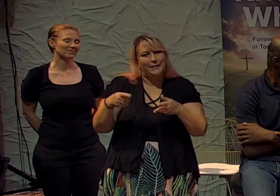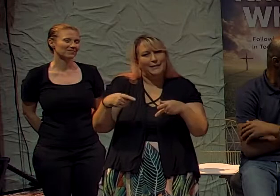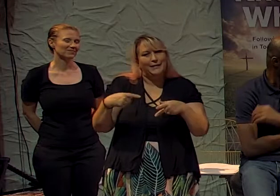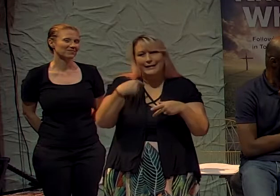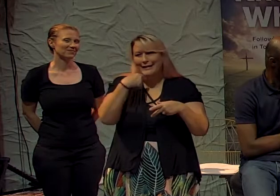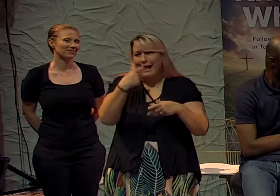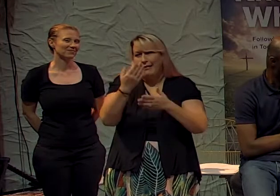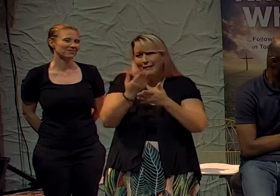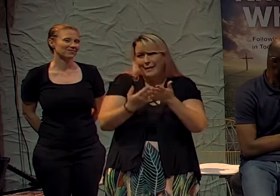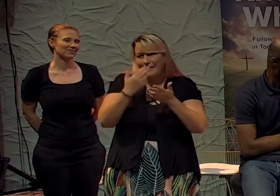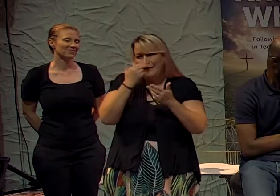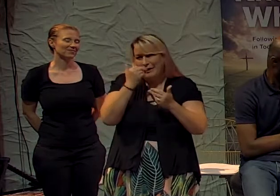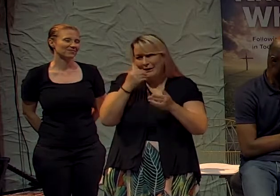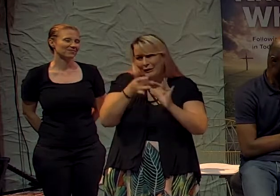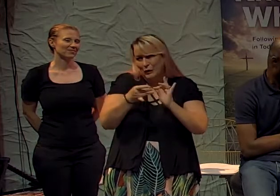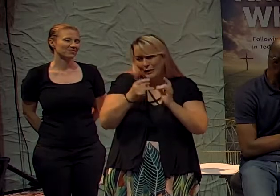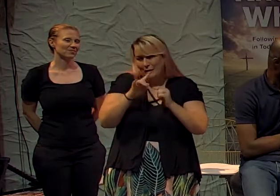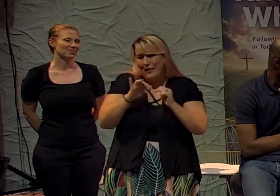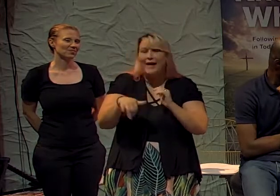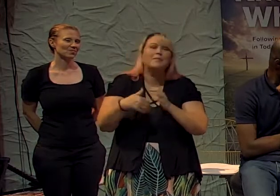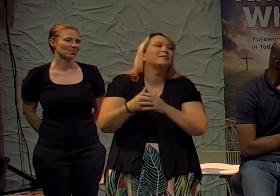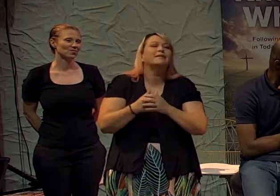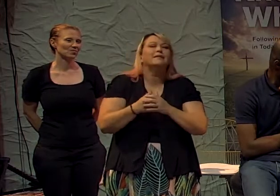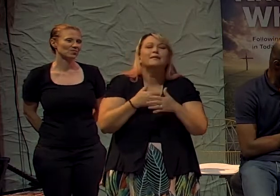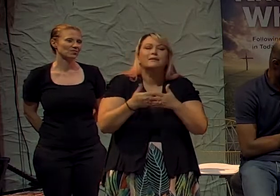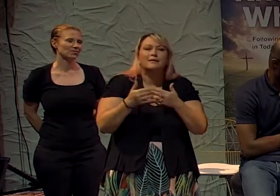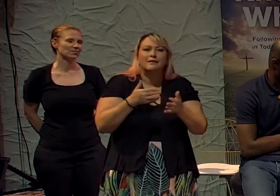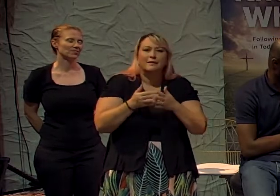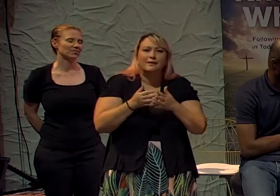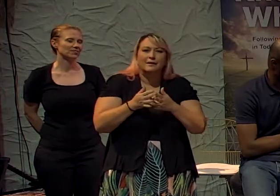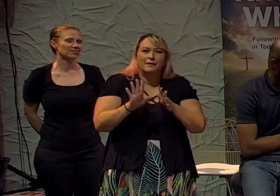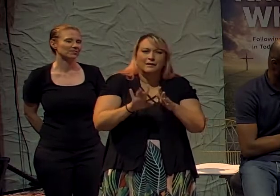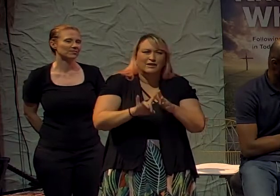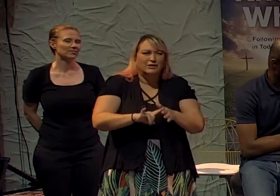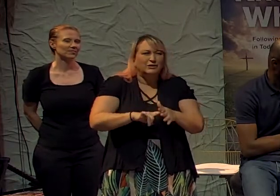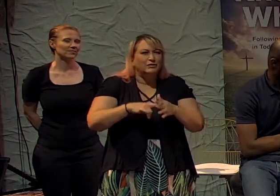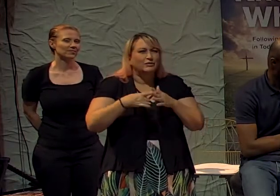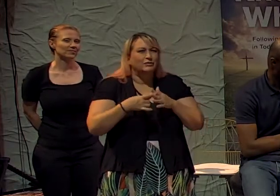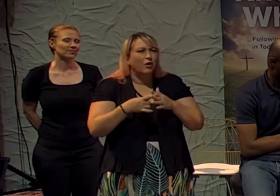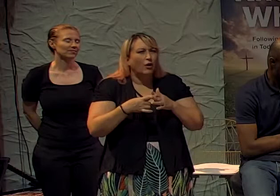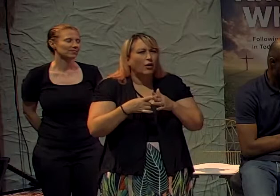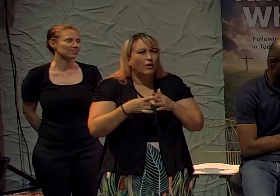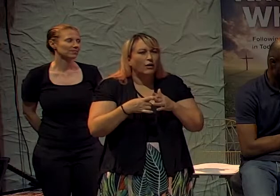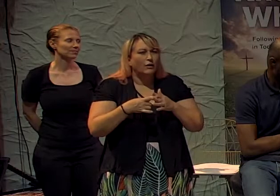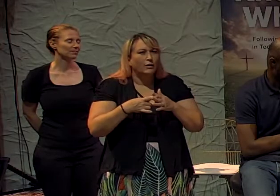on that. We'll keep them short. But so where it started as something more